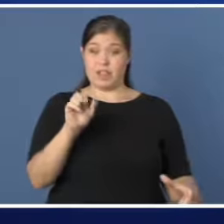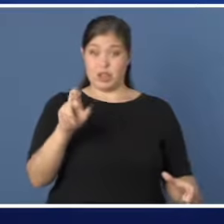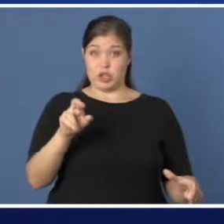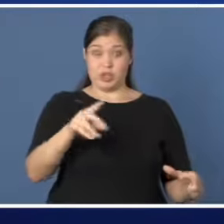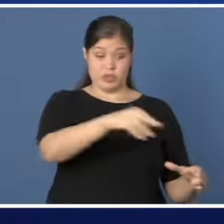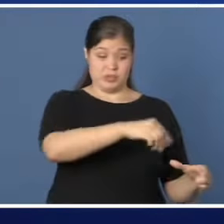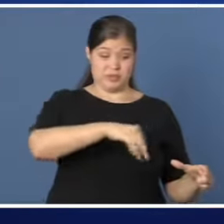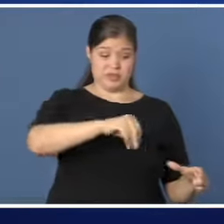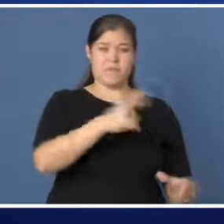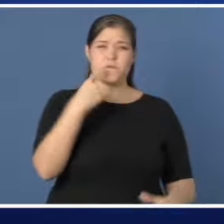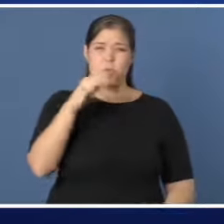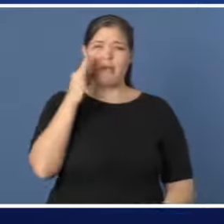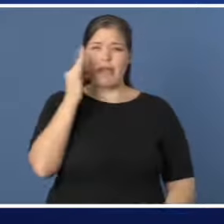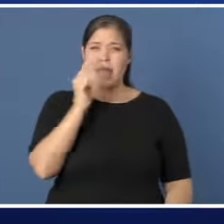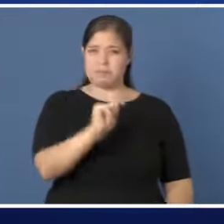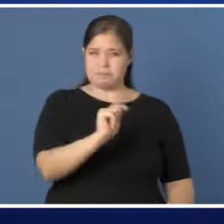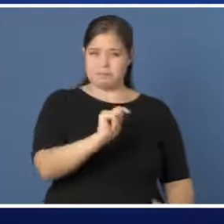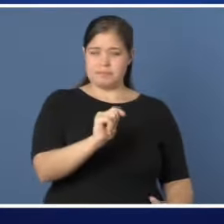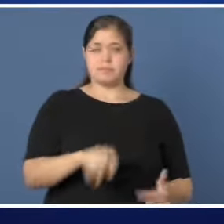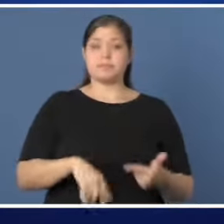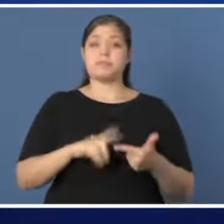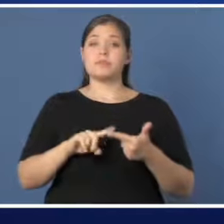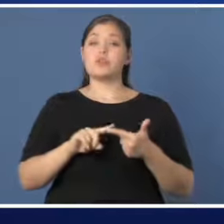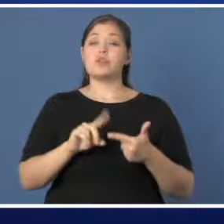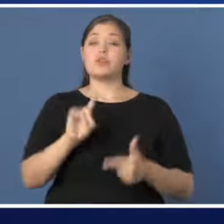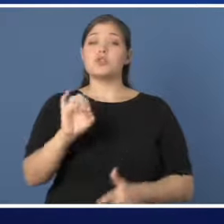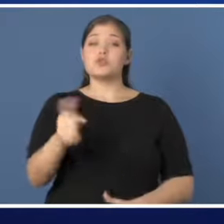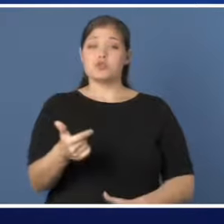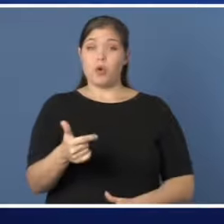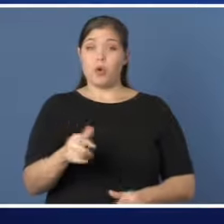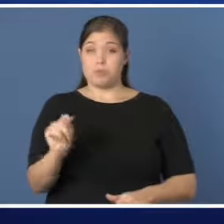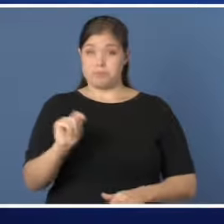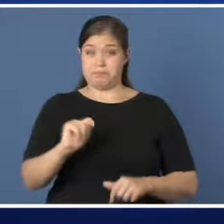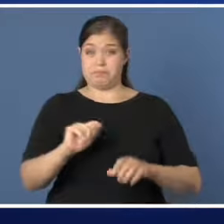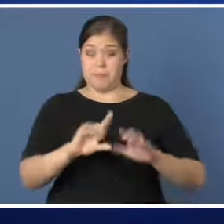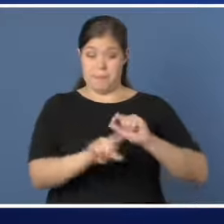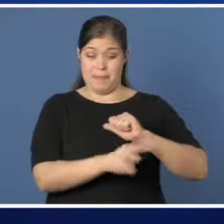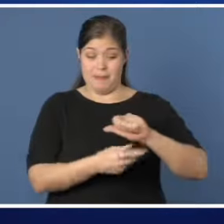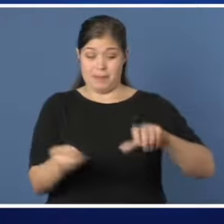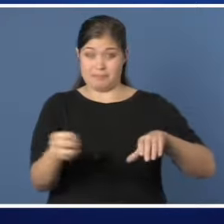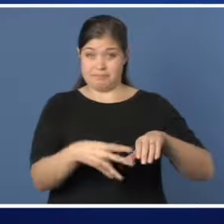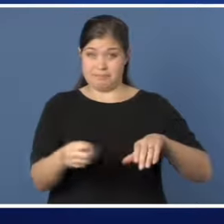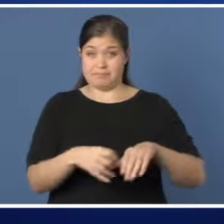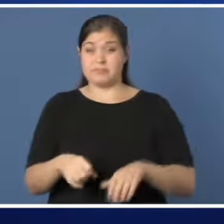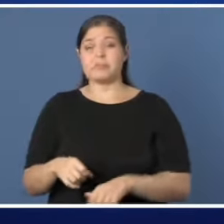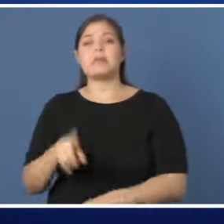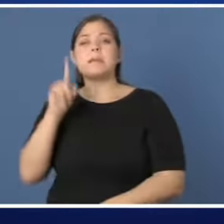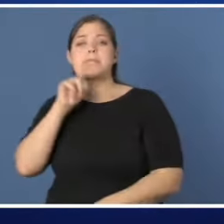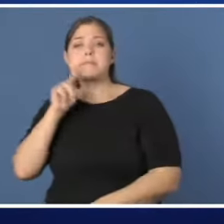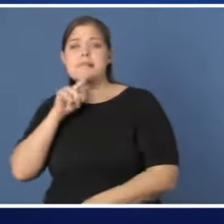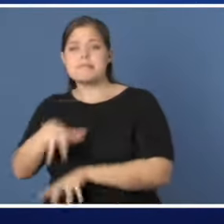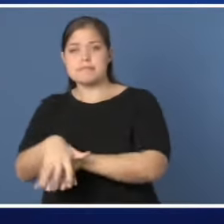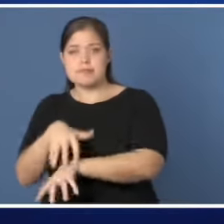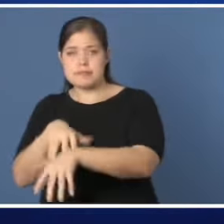litter and litter pan and or doggy do bags or plastic gloves,